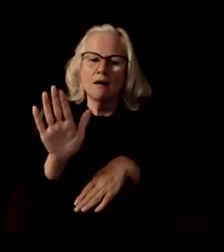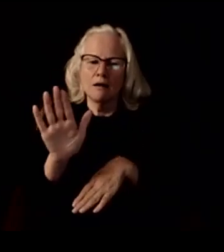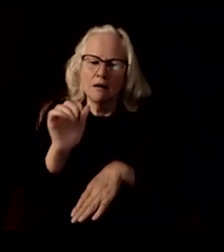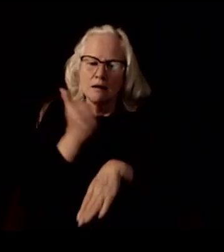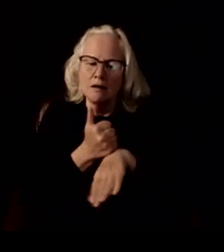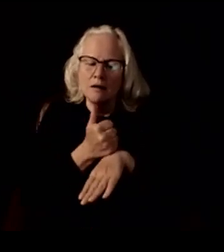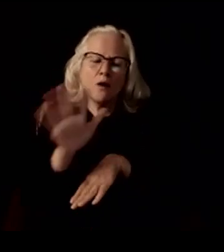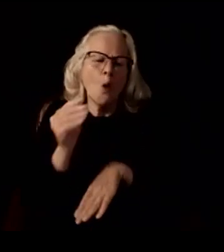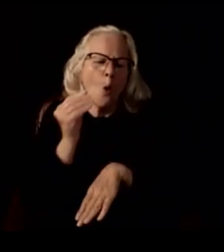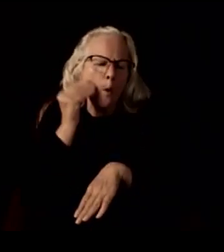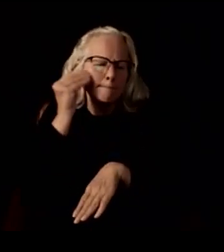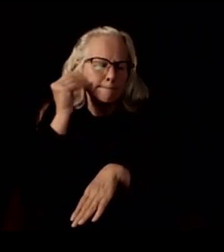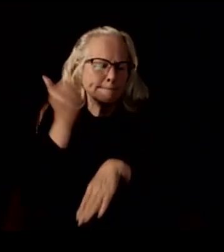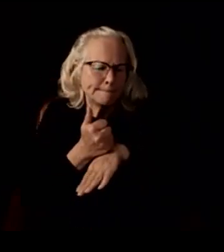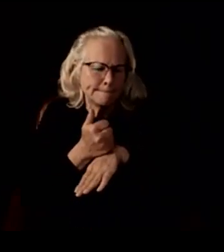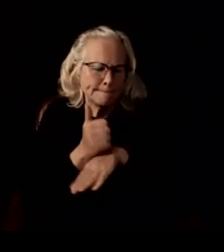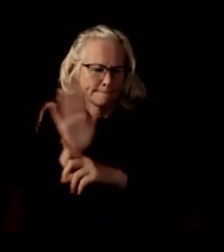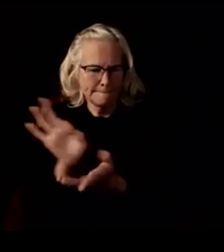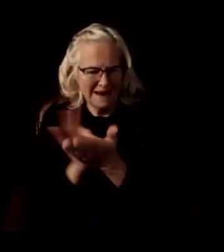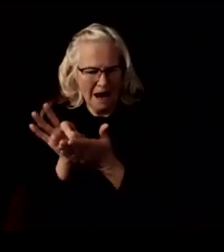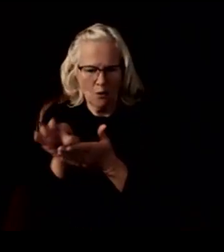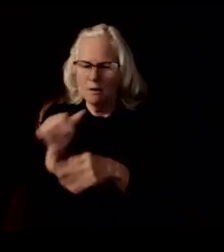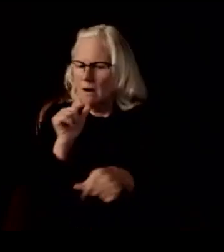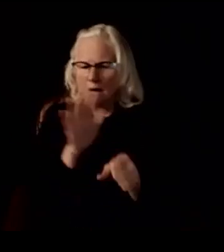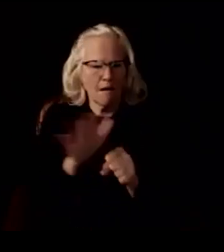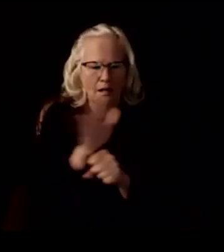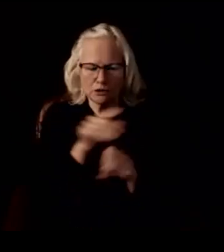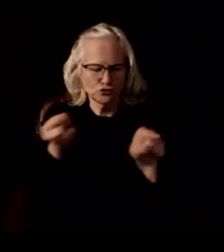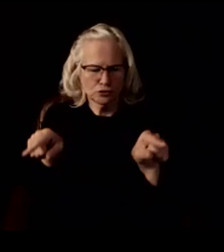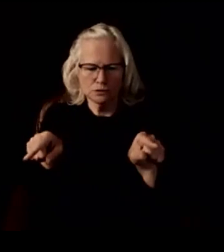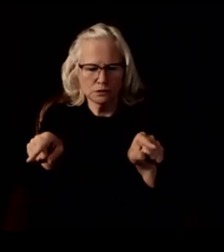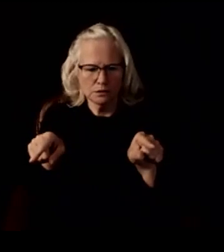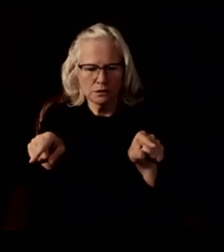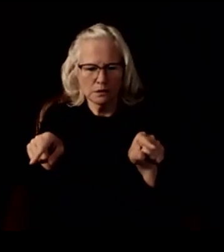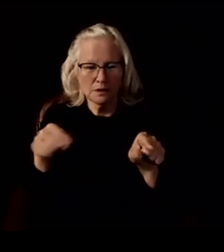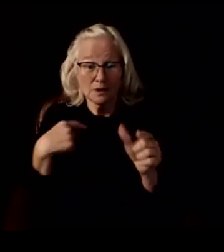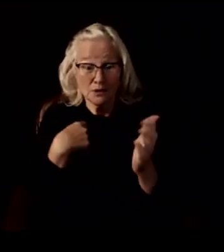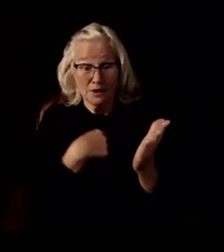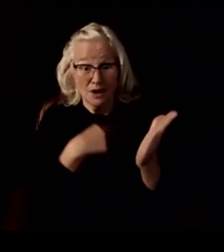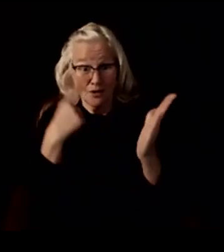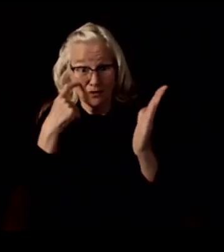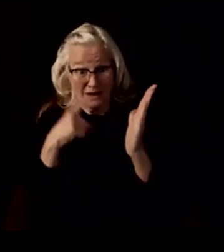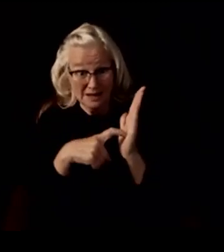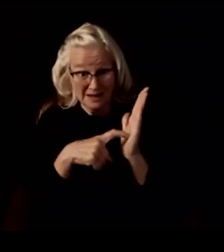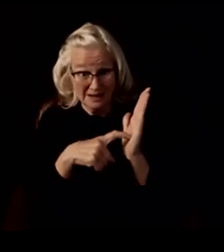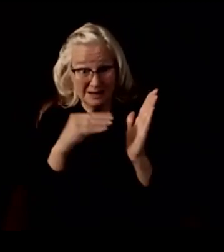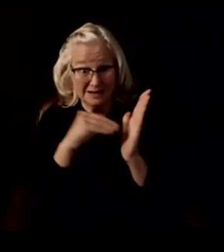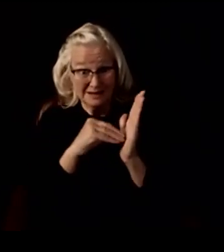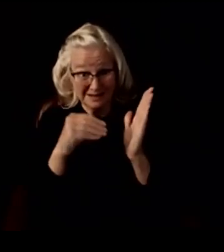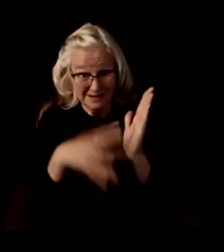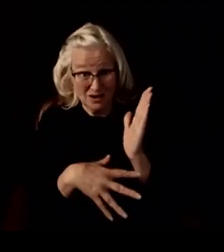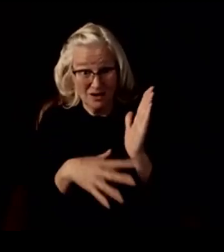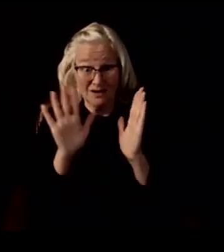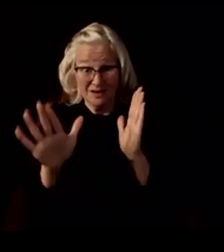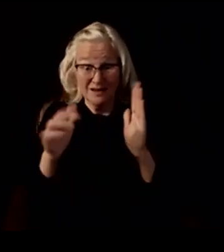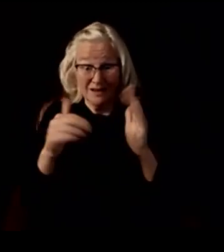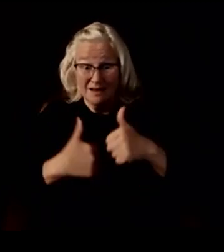also recognize that for students, their current residence is their college setting. So if it's somebody